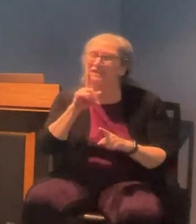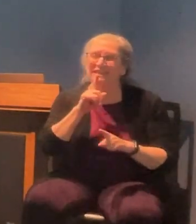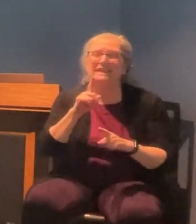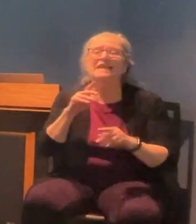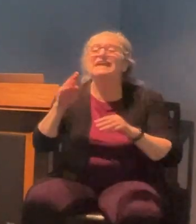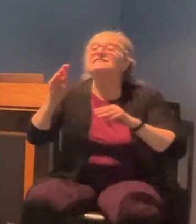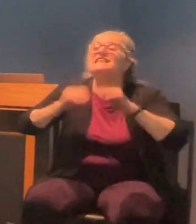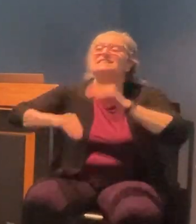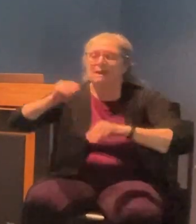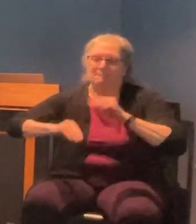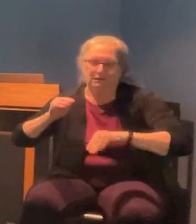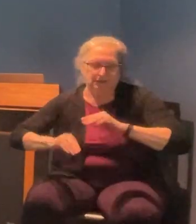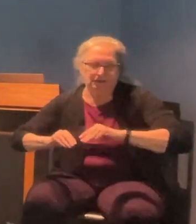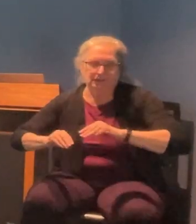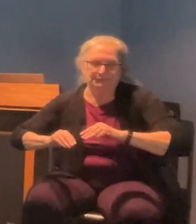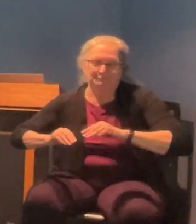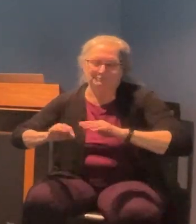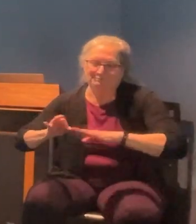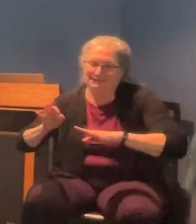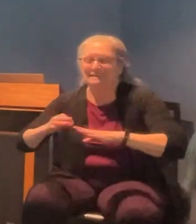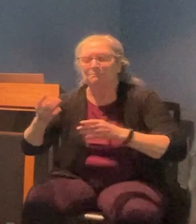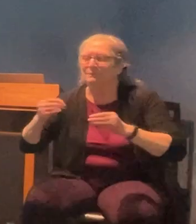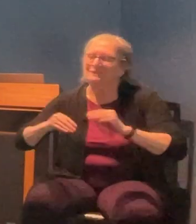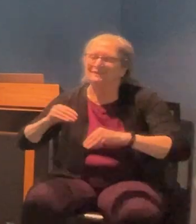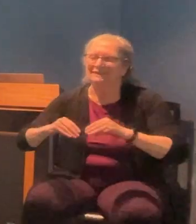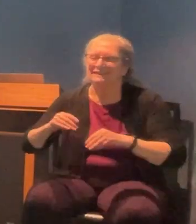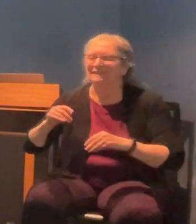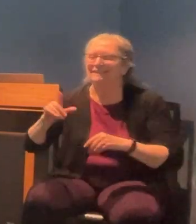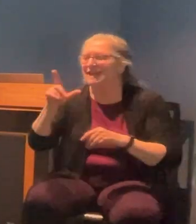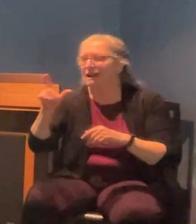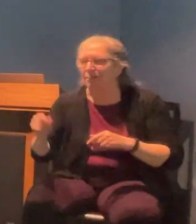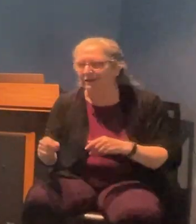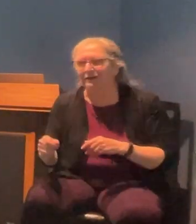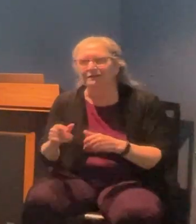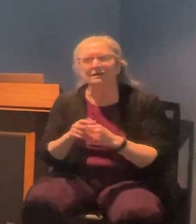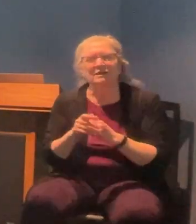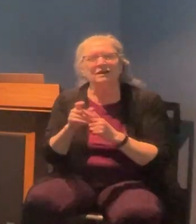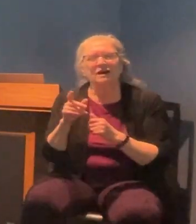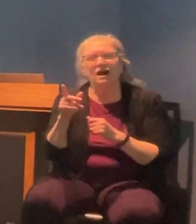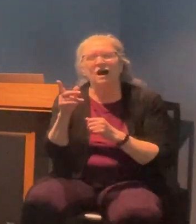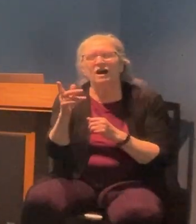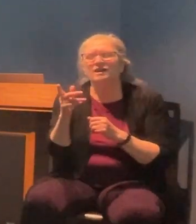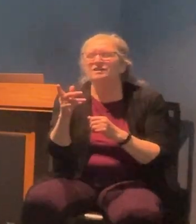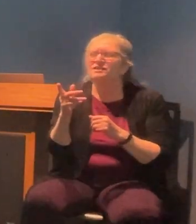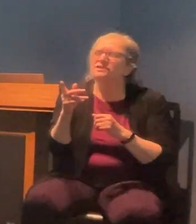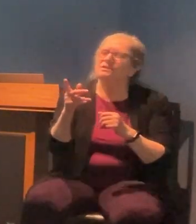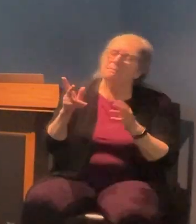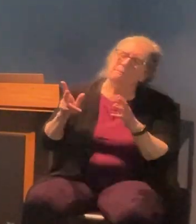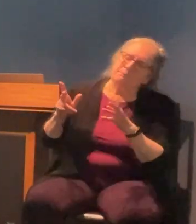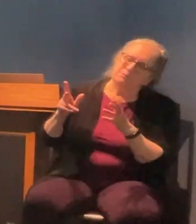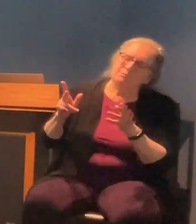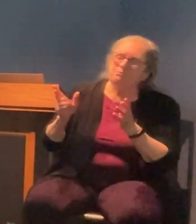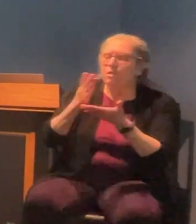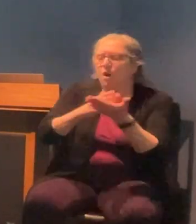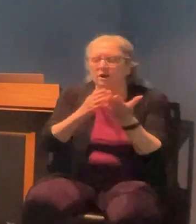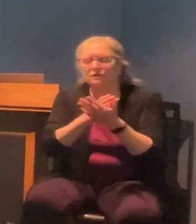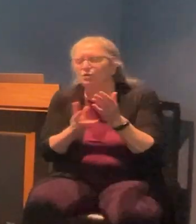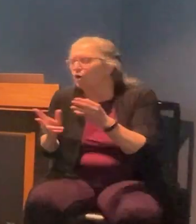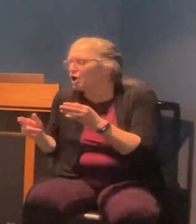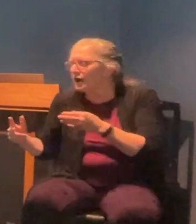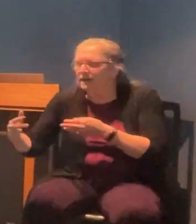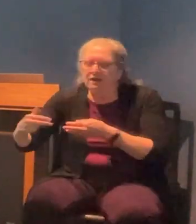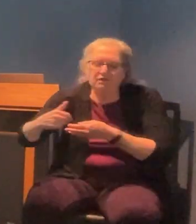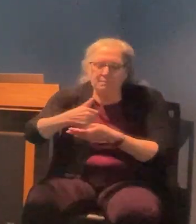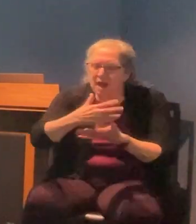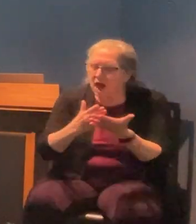assembled in Italy. So the parts, even the cutting of some of the patterns will be made somewhere else, maybe